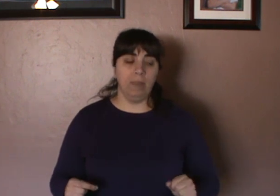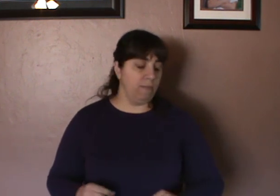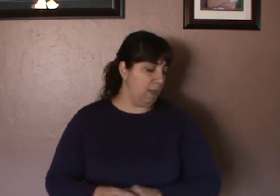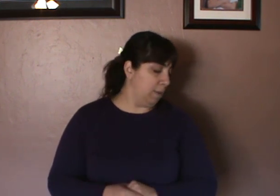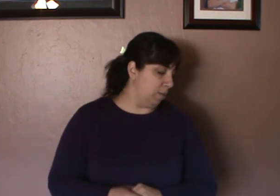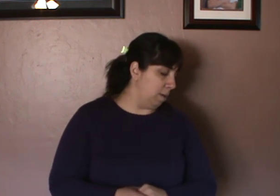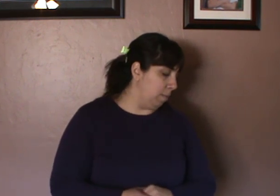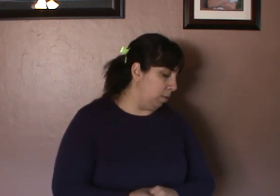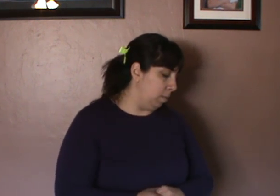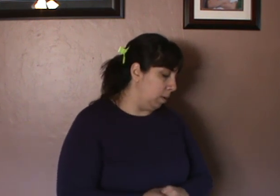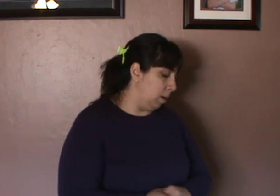famous people.